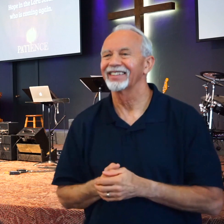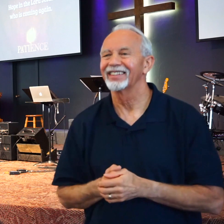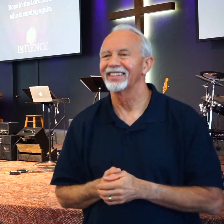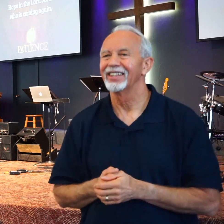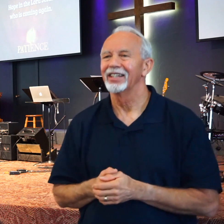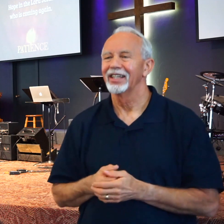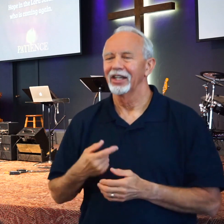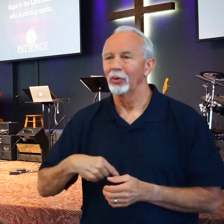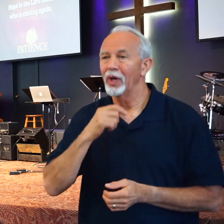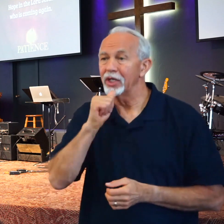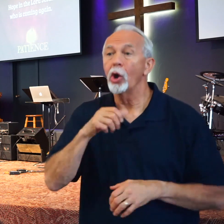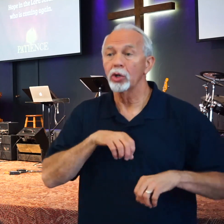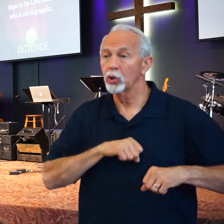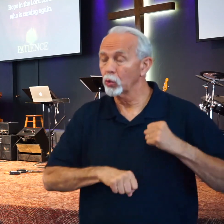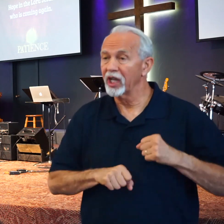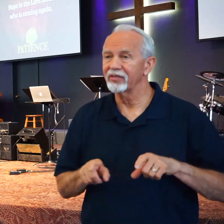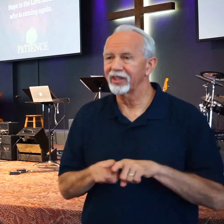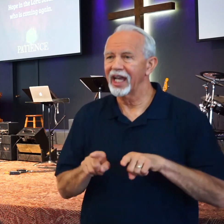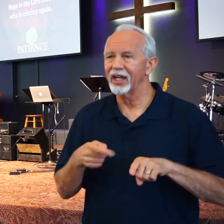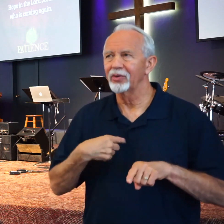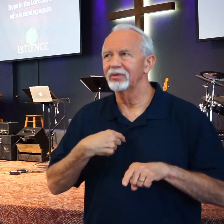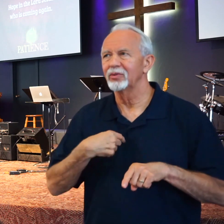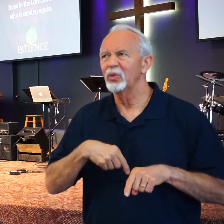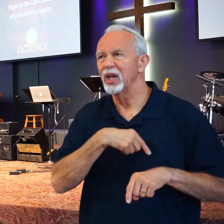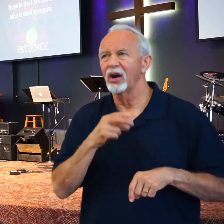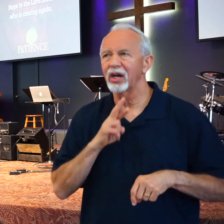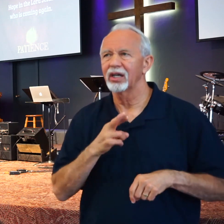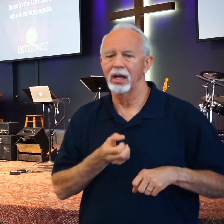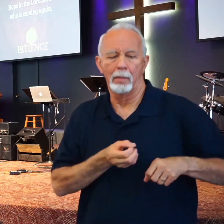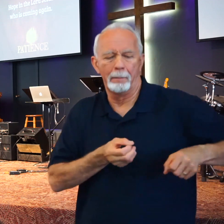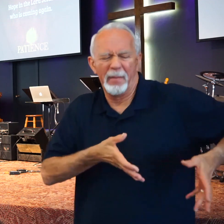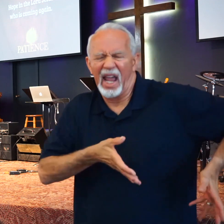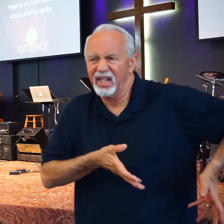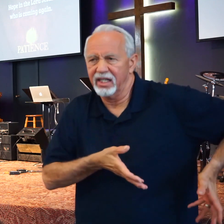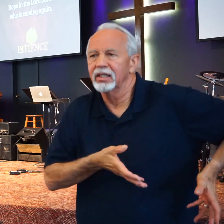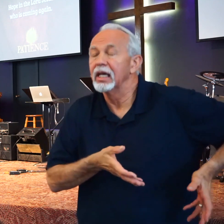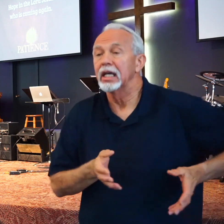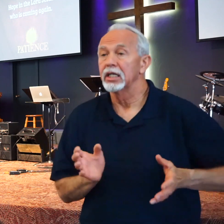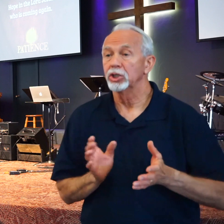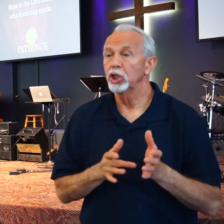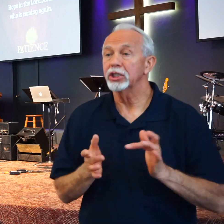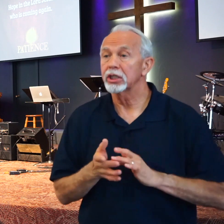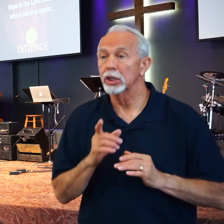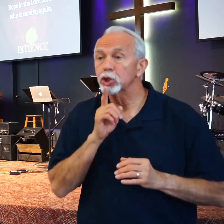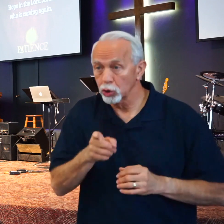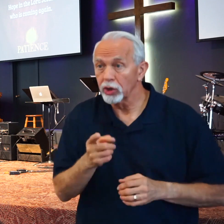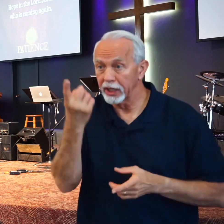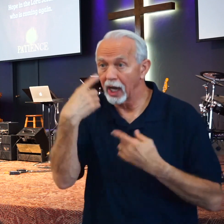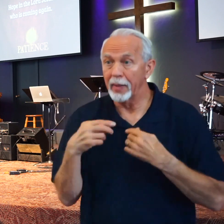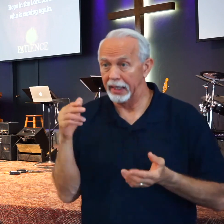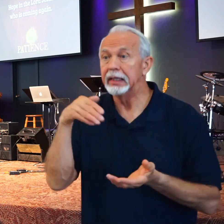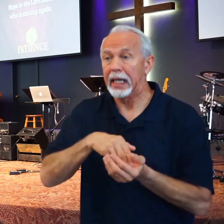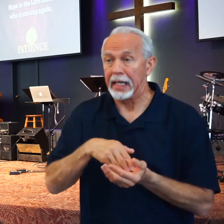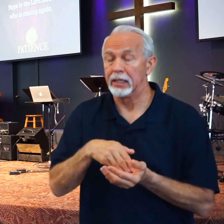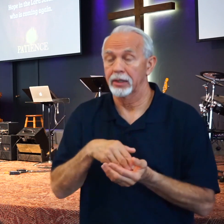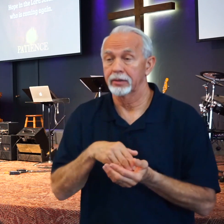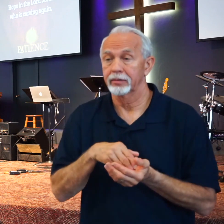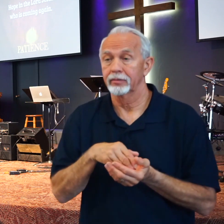And so we don't grieve as if we've been abandoned, because Jesus is surely coming again. Verse 16.